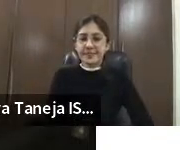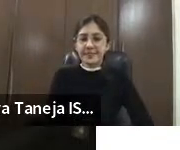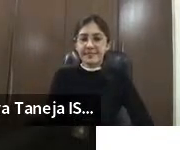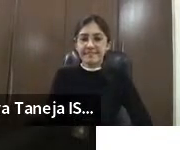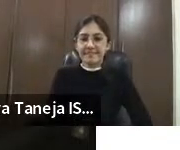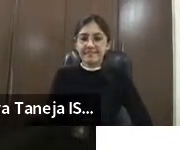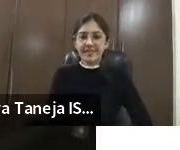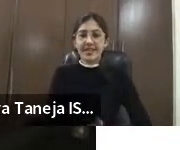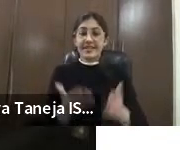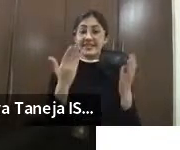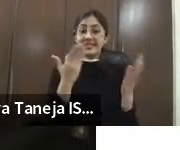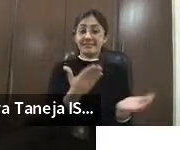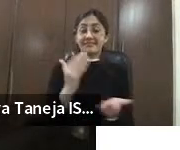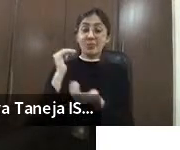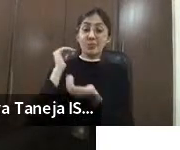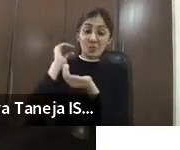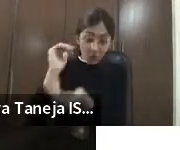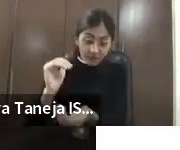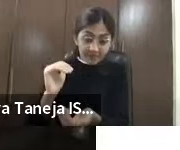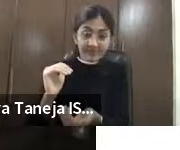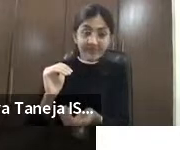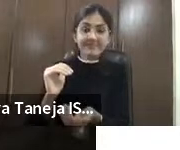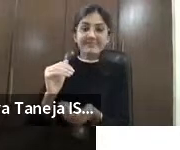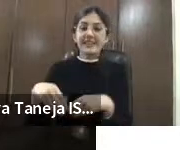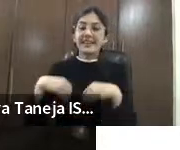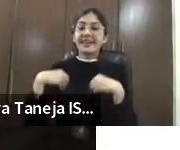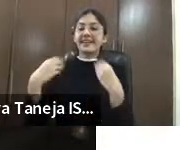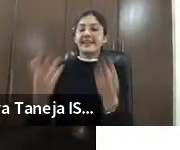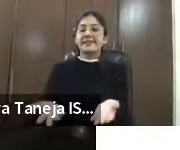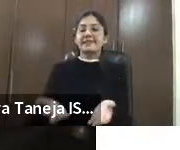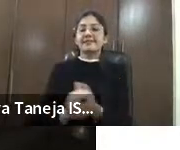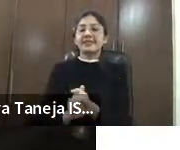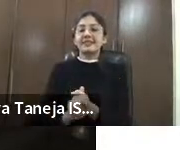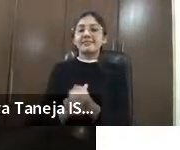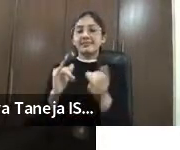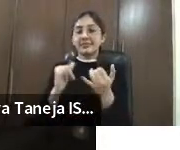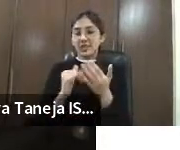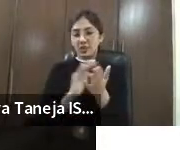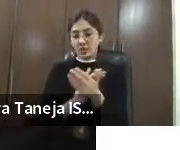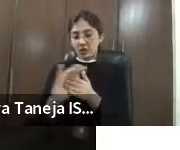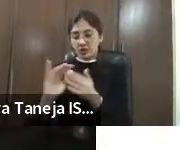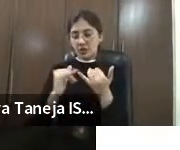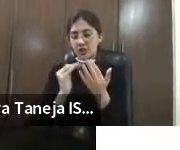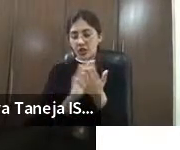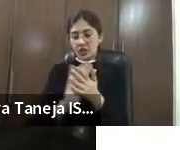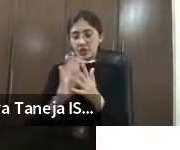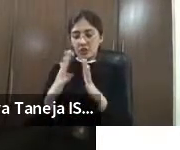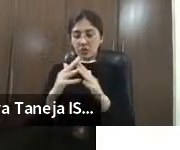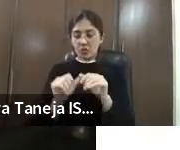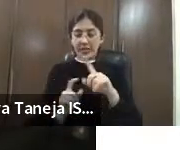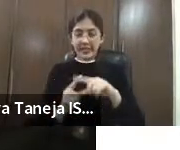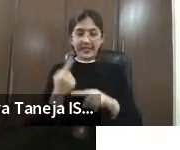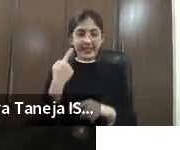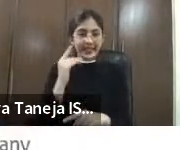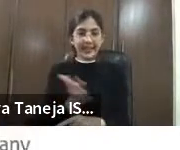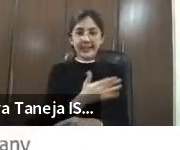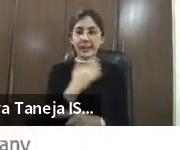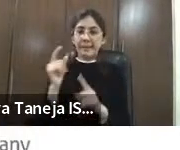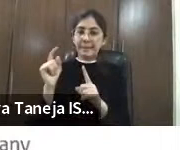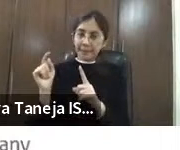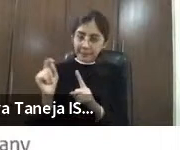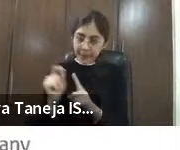This award was also conferred upon Ms. Shashwati P., Diversity and